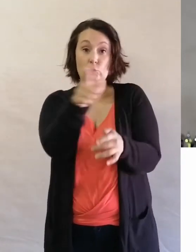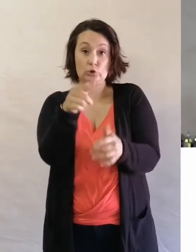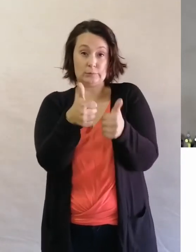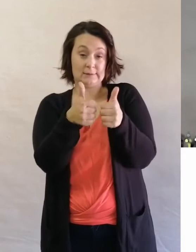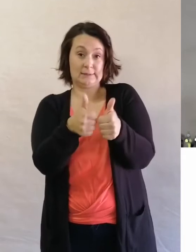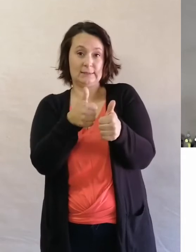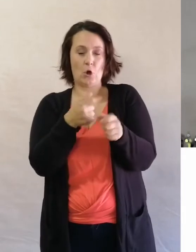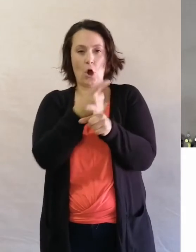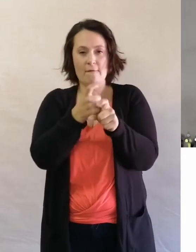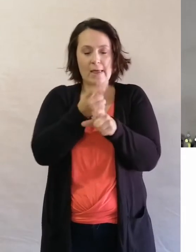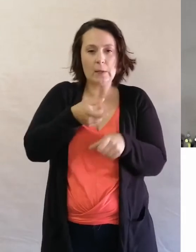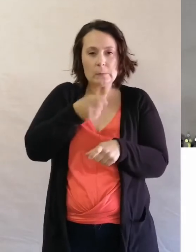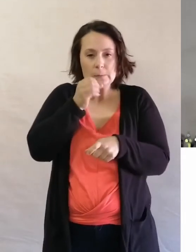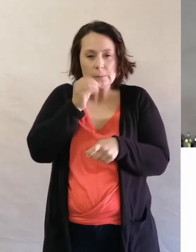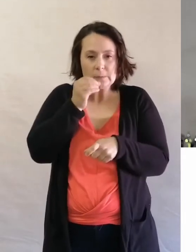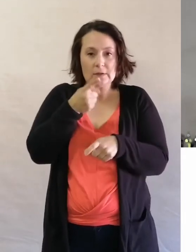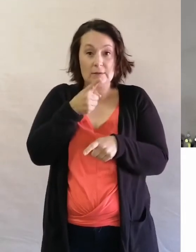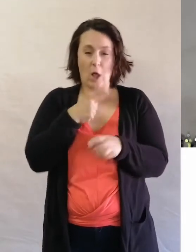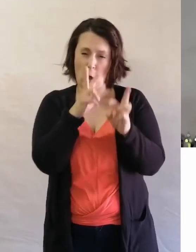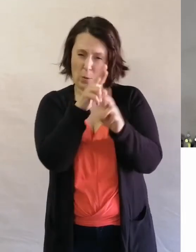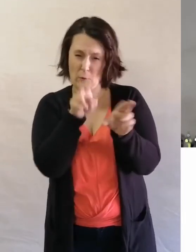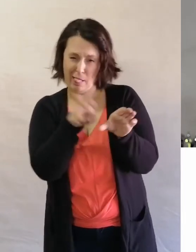probably sipping your coffee. Hope you're out of bed.